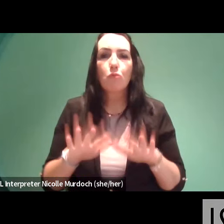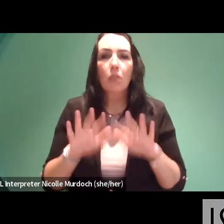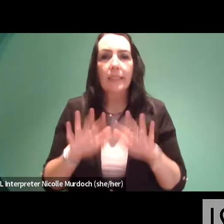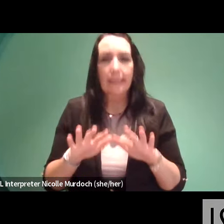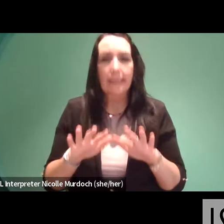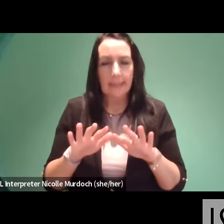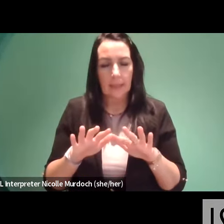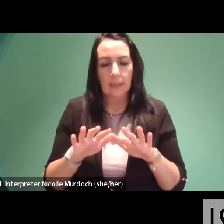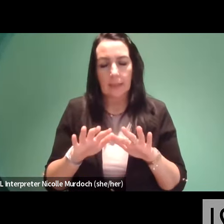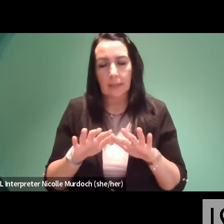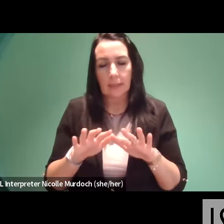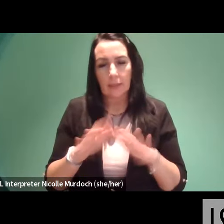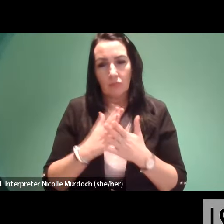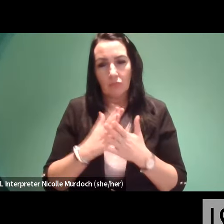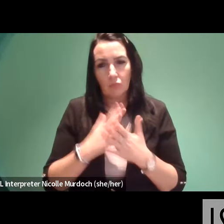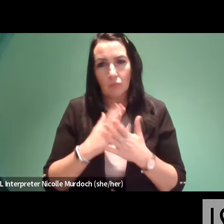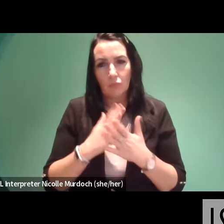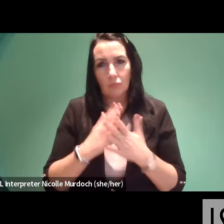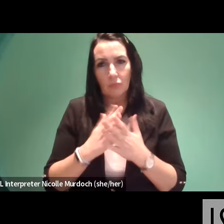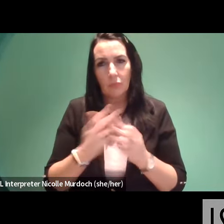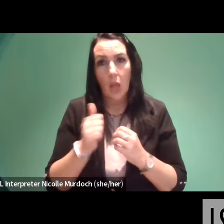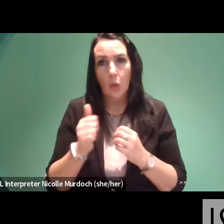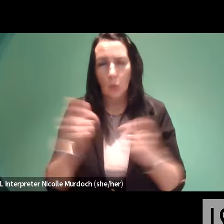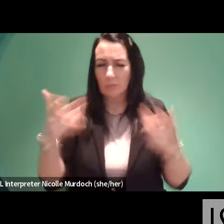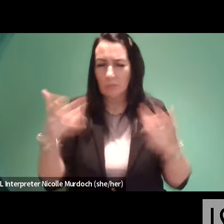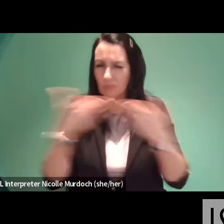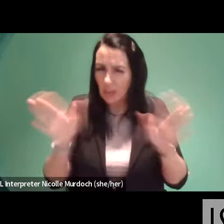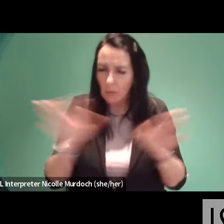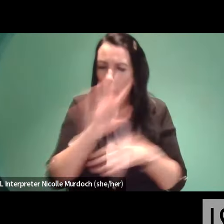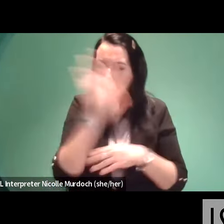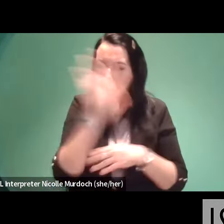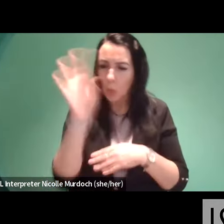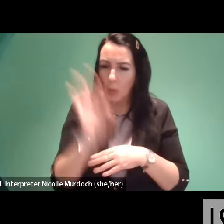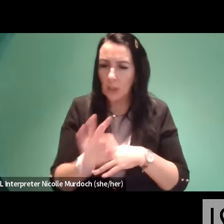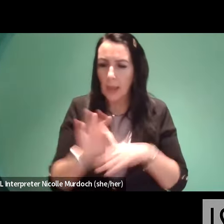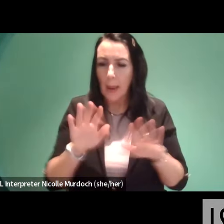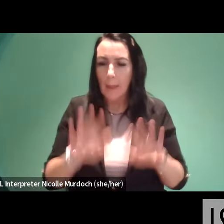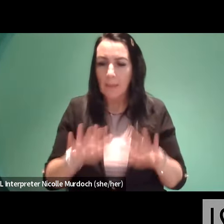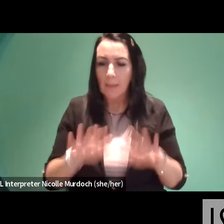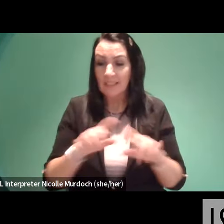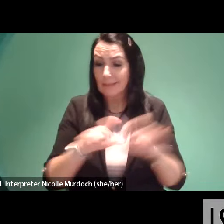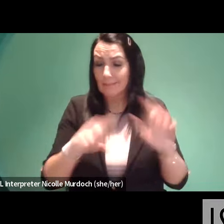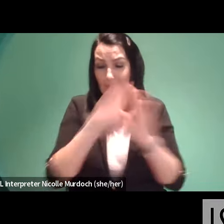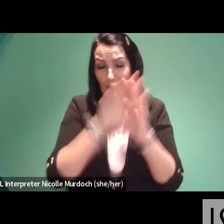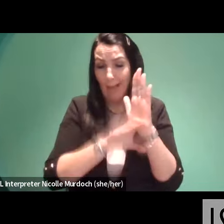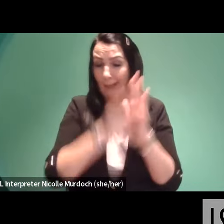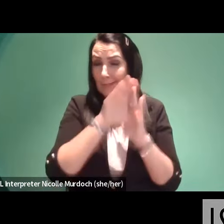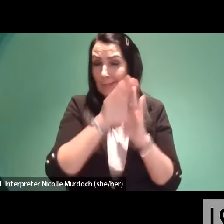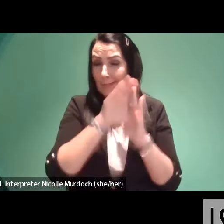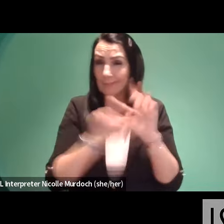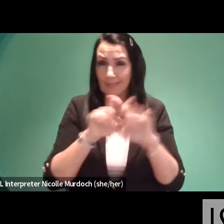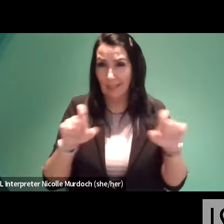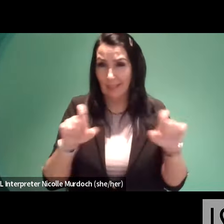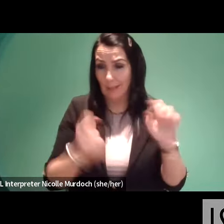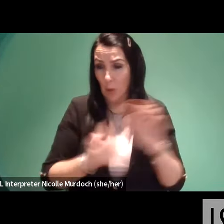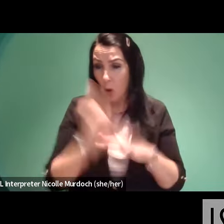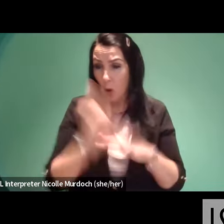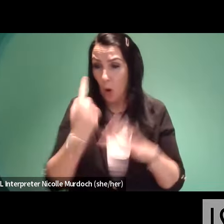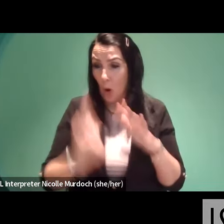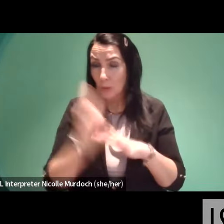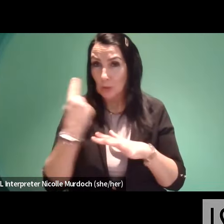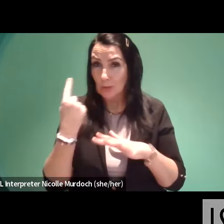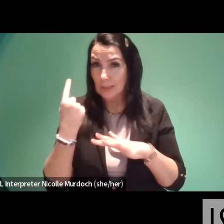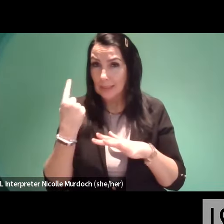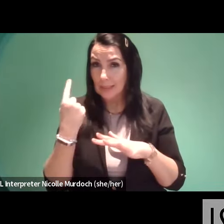far too, I know your question was broad, but it's far too, is a class-ridden society where opportunity is hoarded for